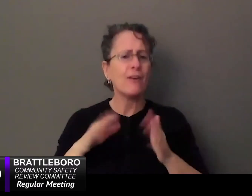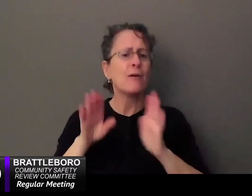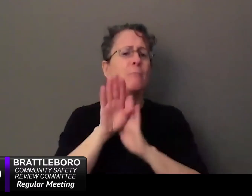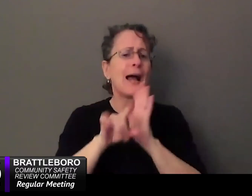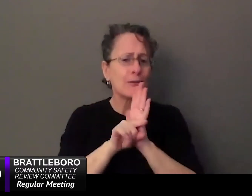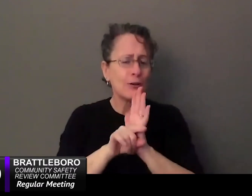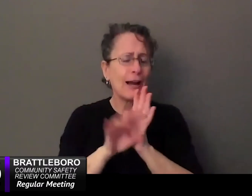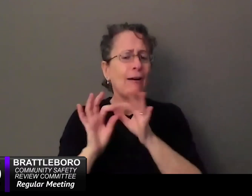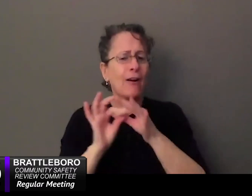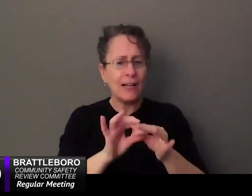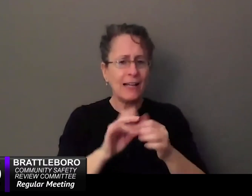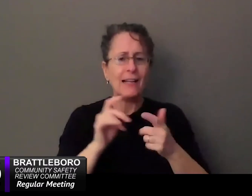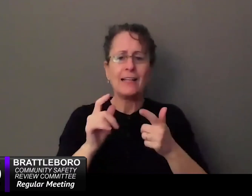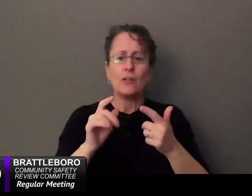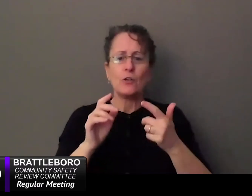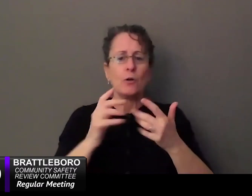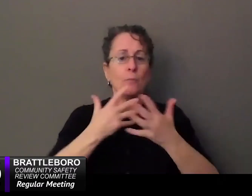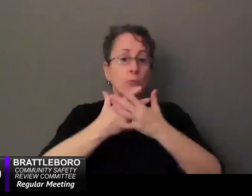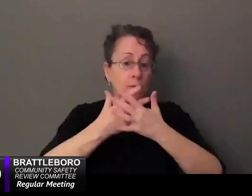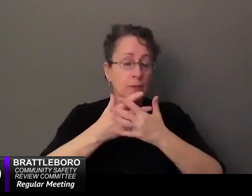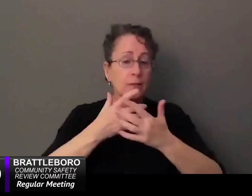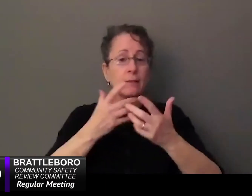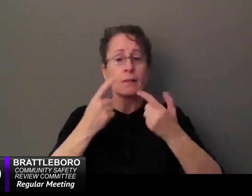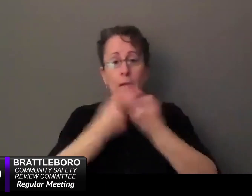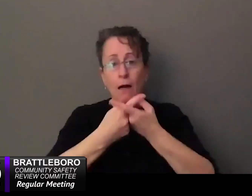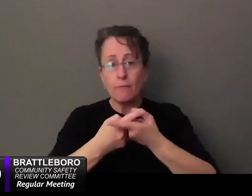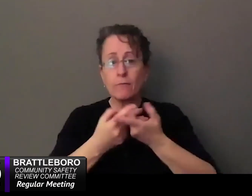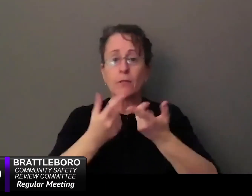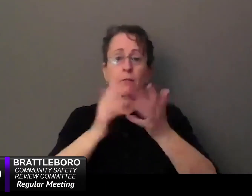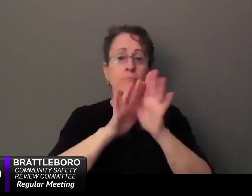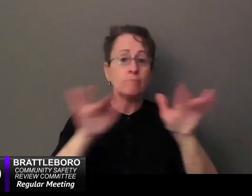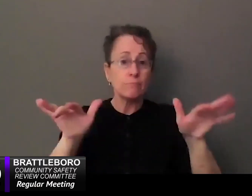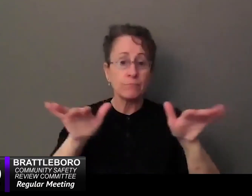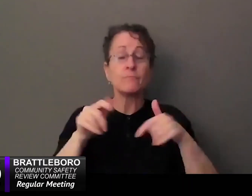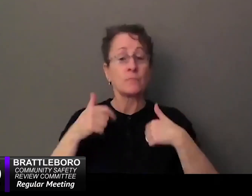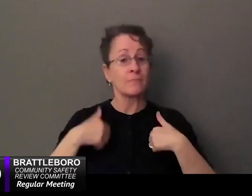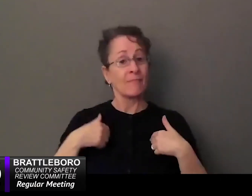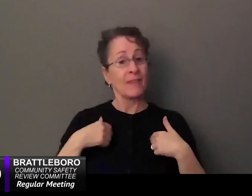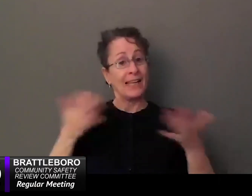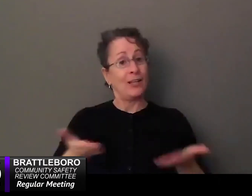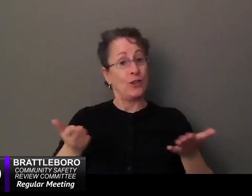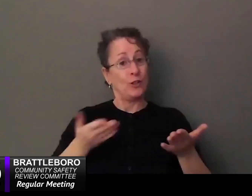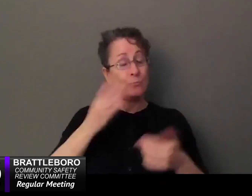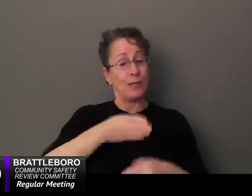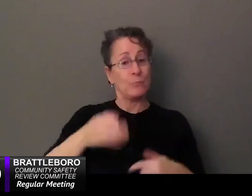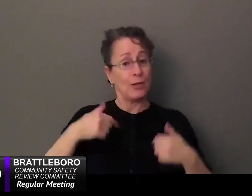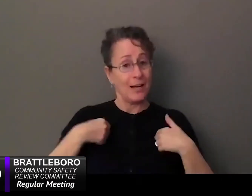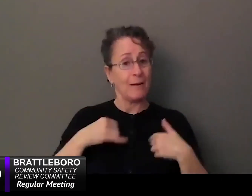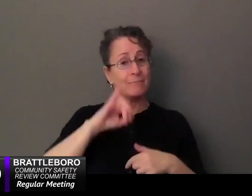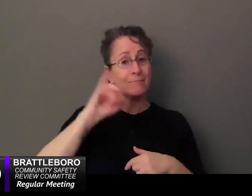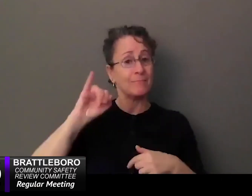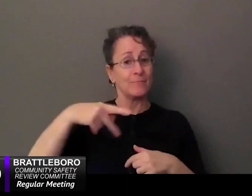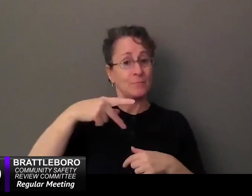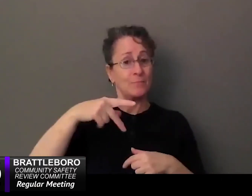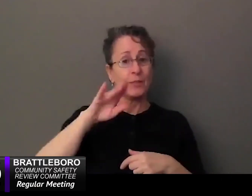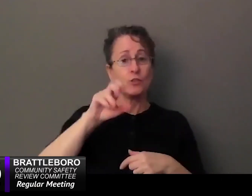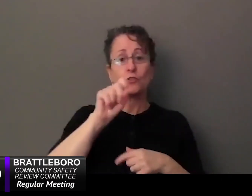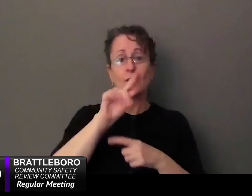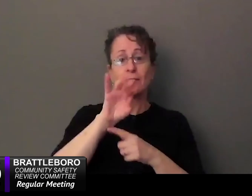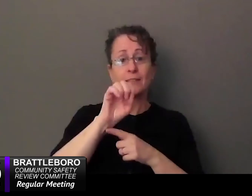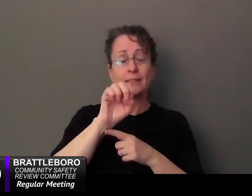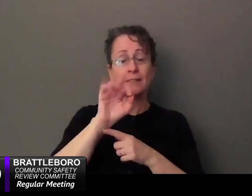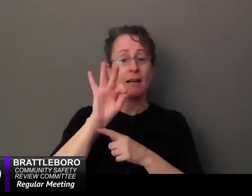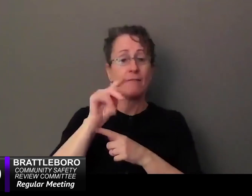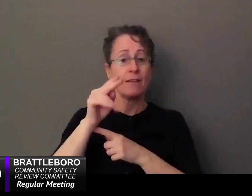have. Currently, I'm a Justice of the Peace in town, and as I said